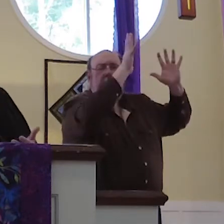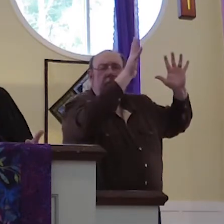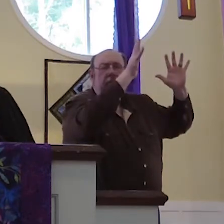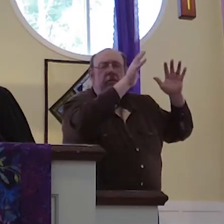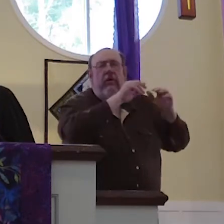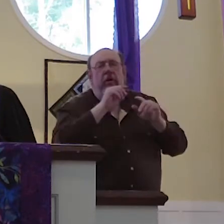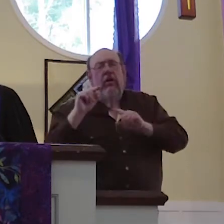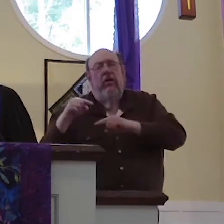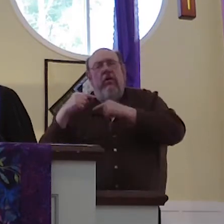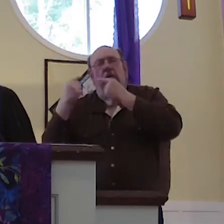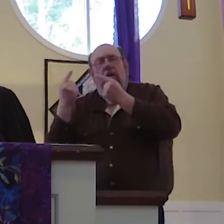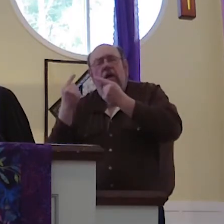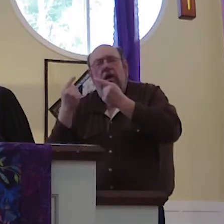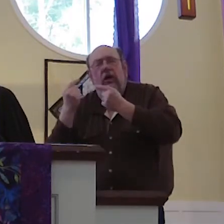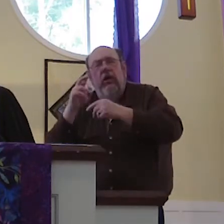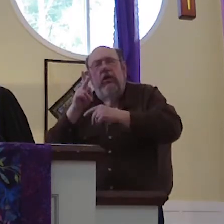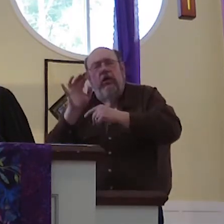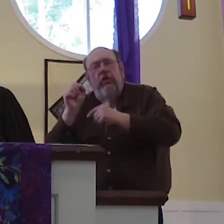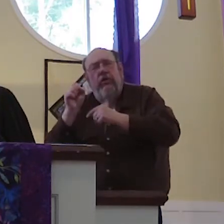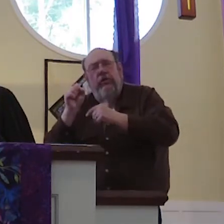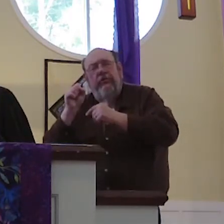while Luke's version lacks that.